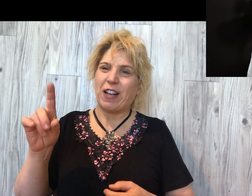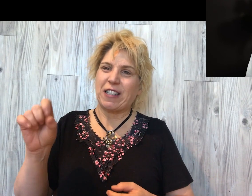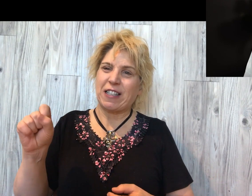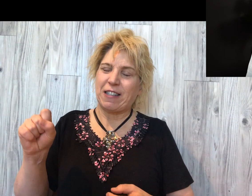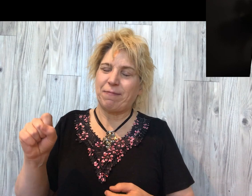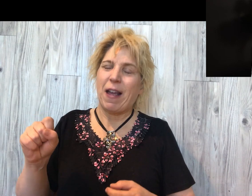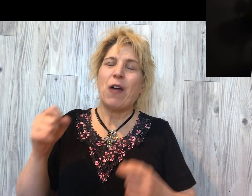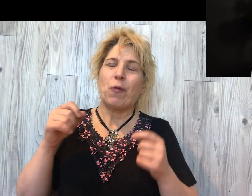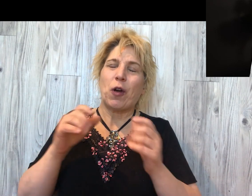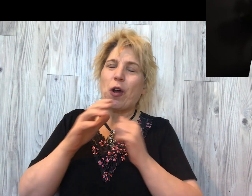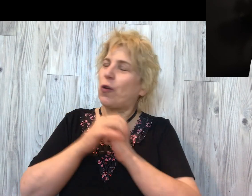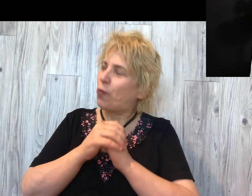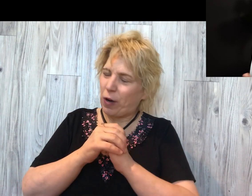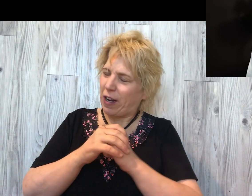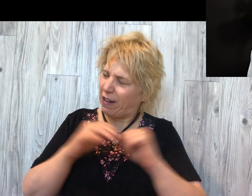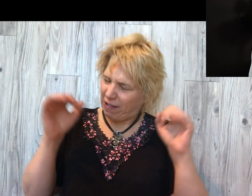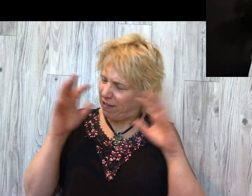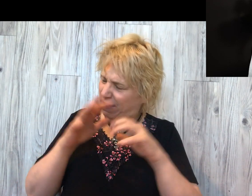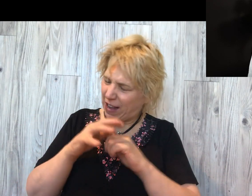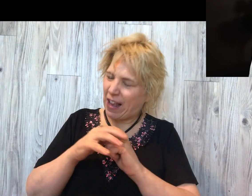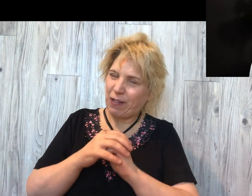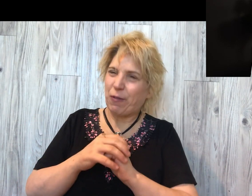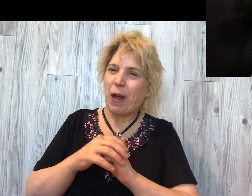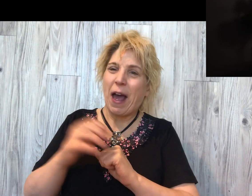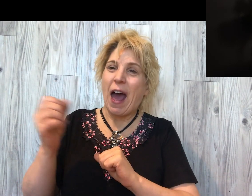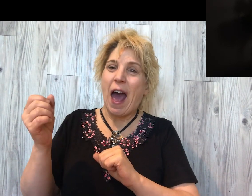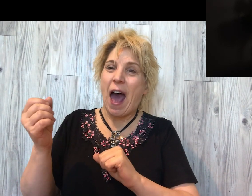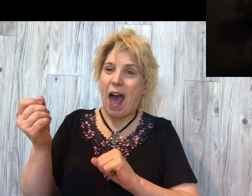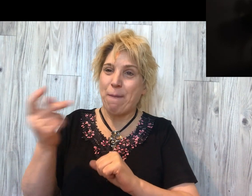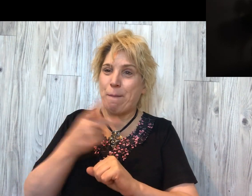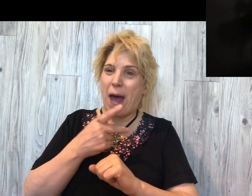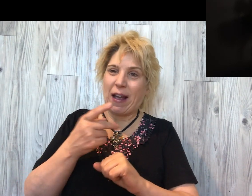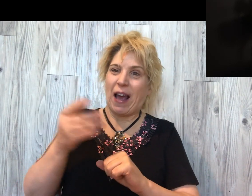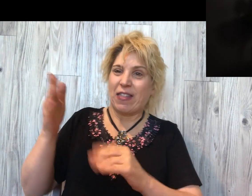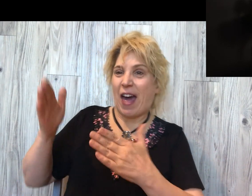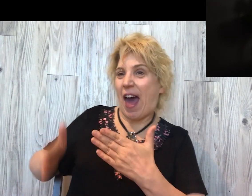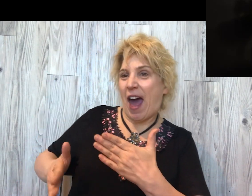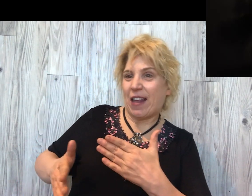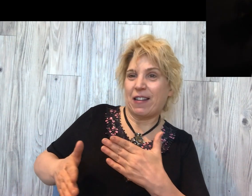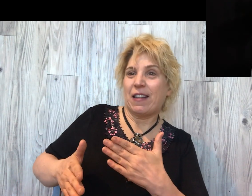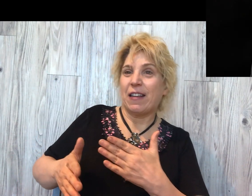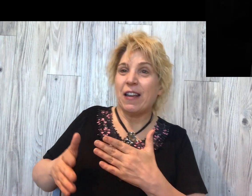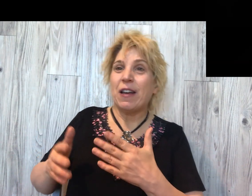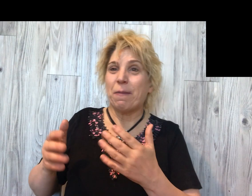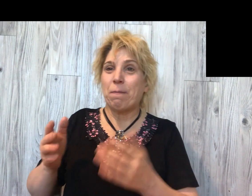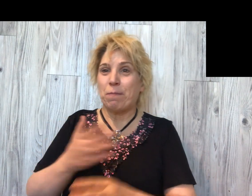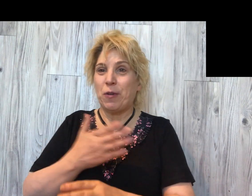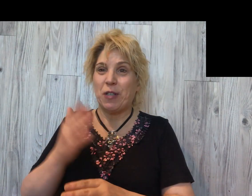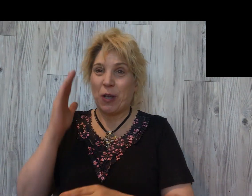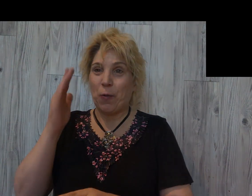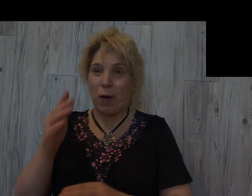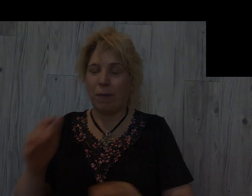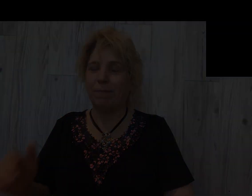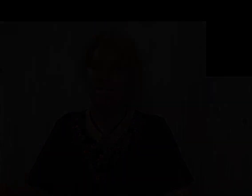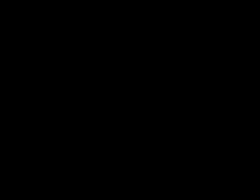we're gonna gather and worship together wherever we are, and then we'll come back right at the end. So we'll see you at the end.